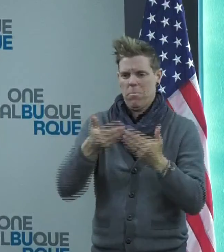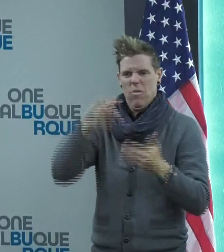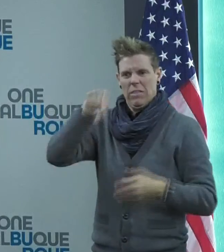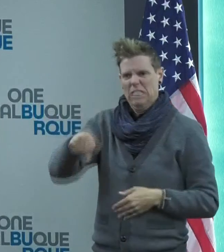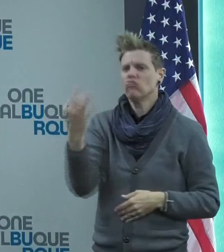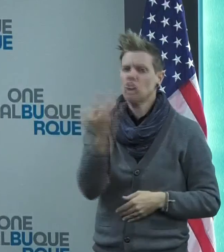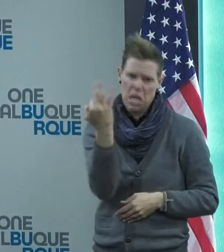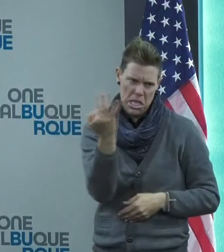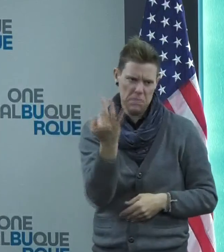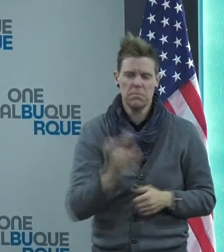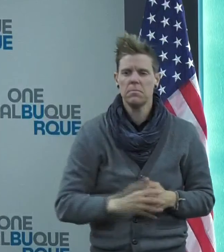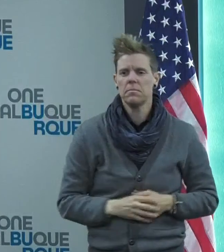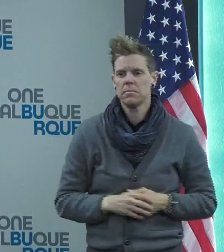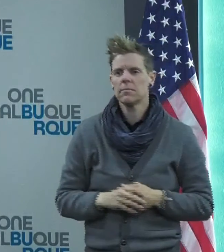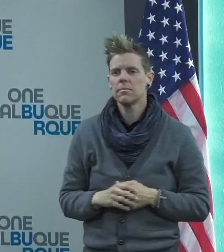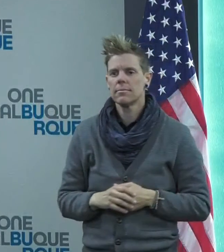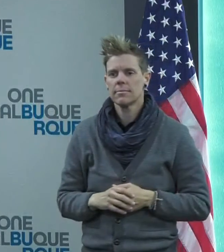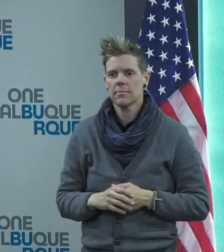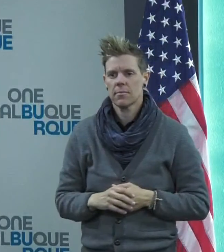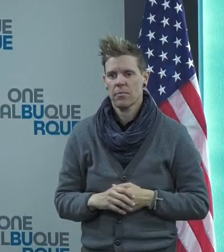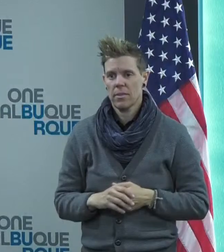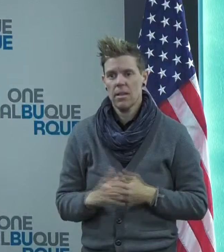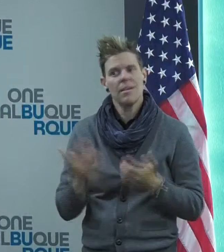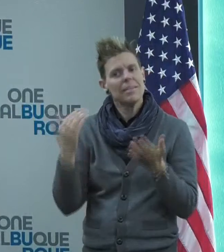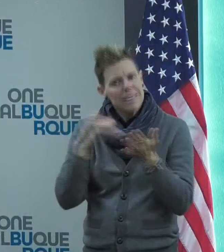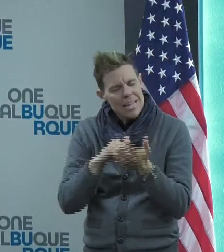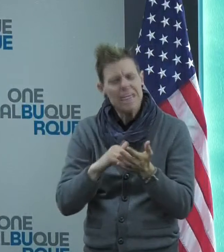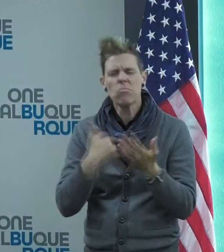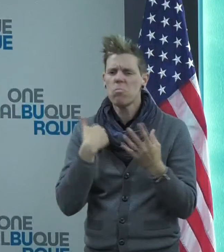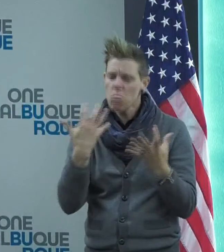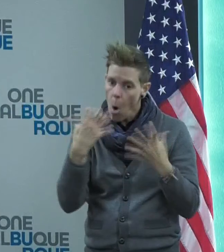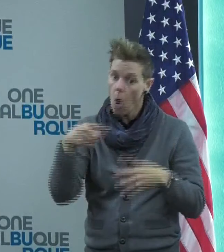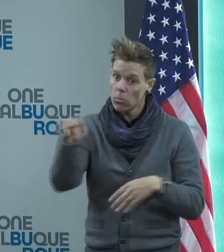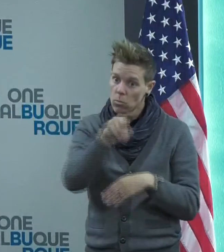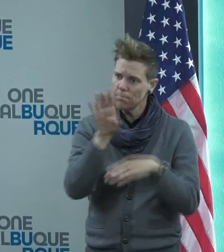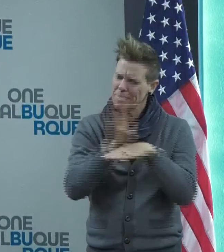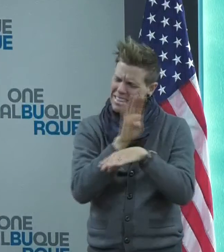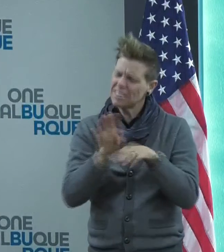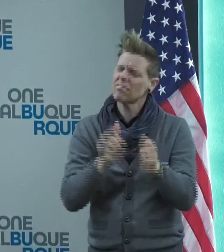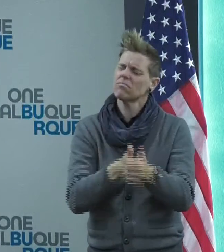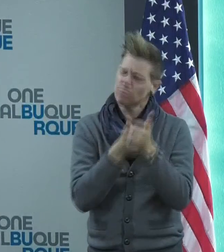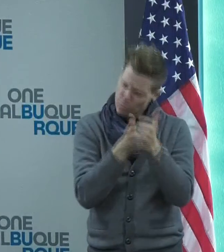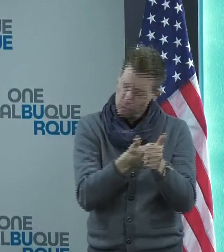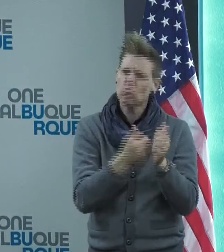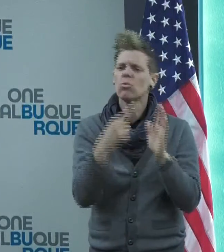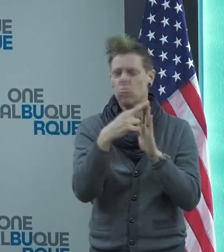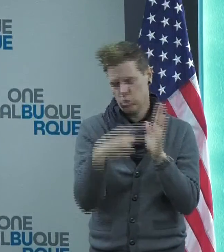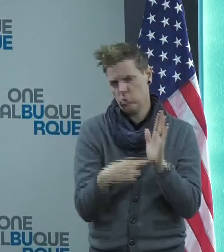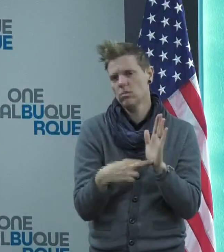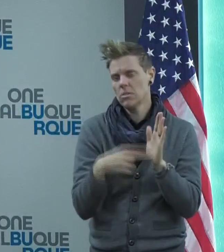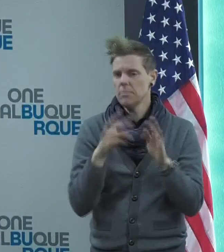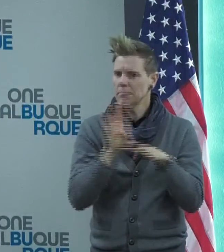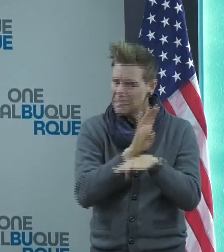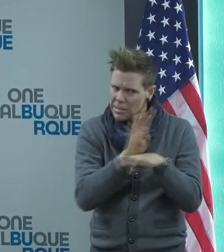Again, we want to encourage compliance, and we want to also hold up folks who are doing a good job. And